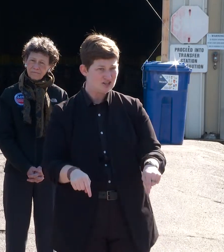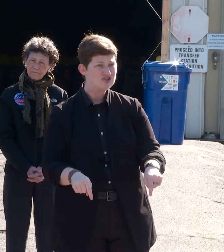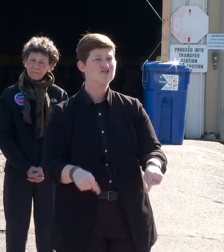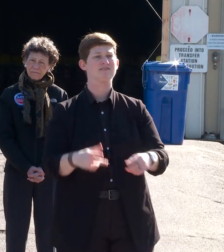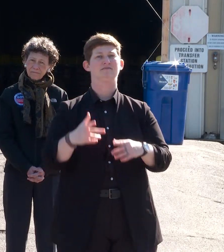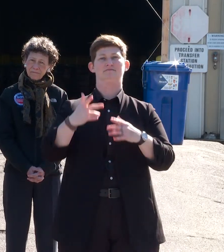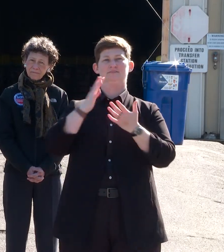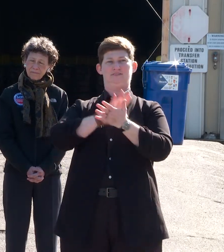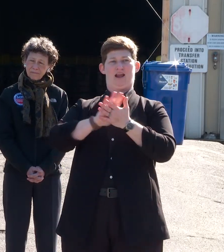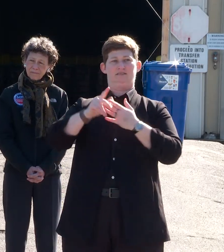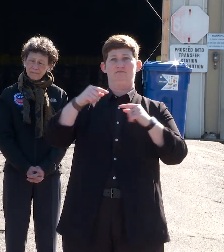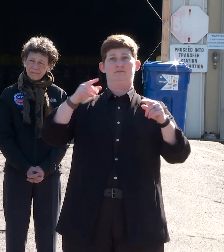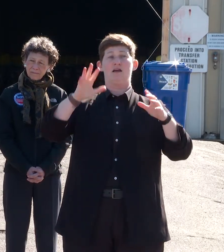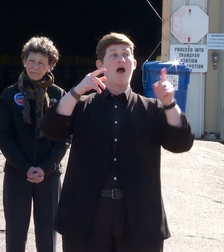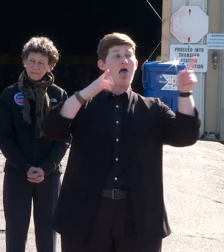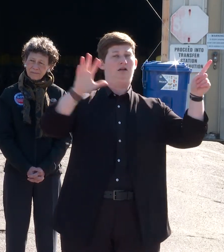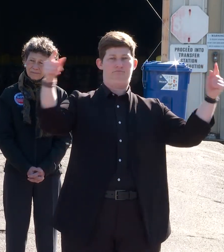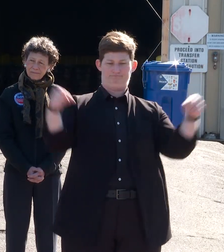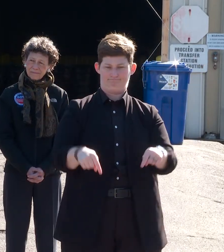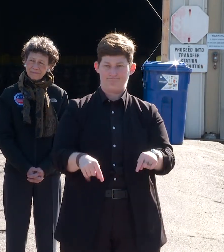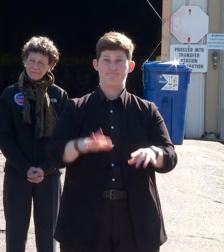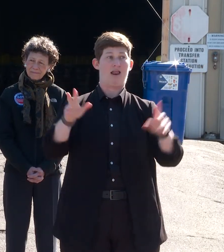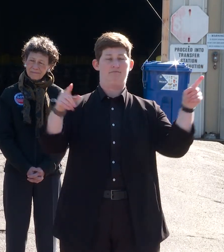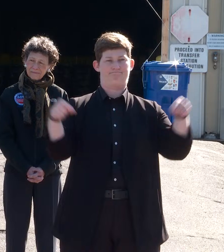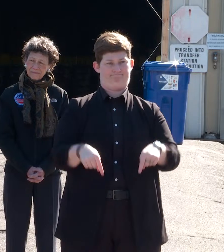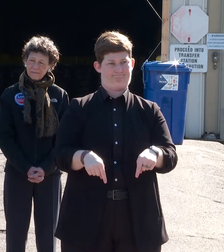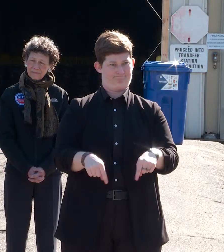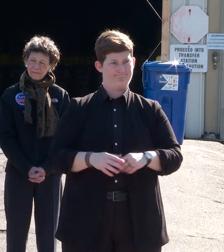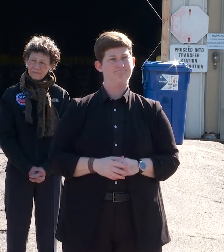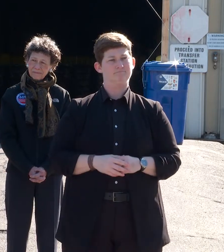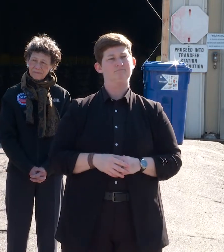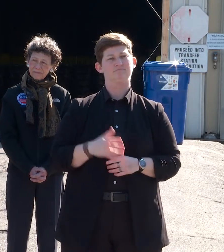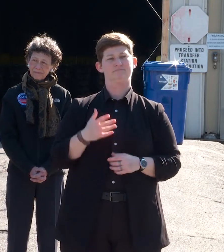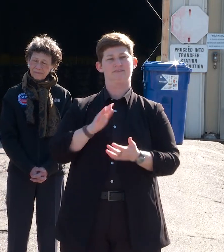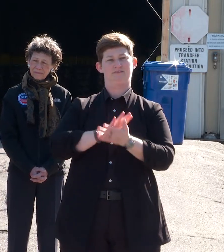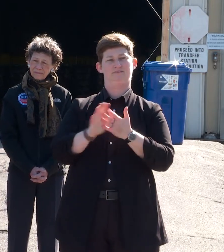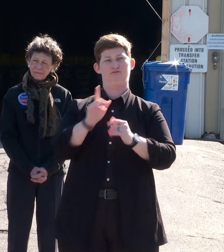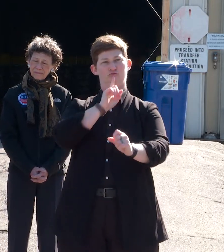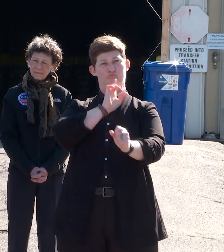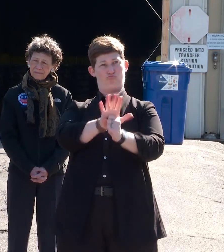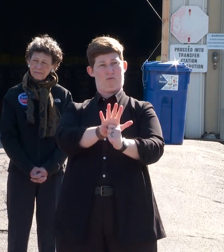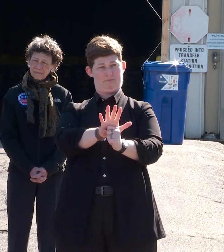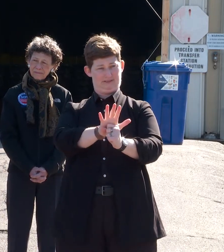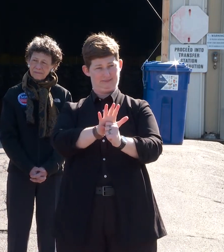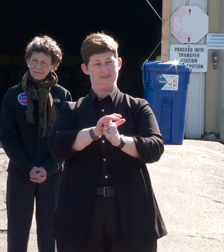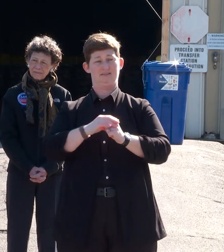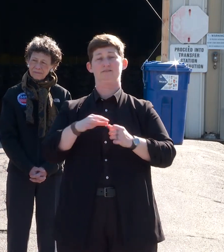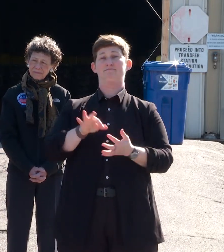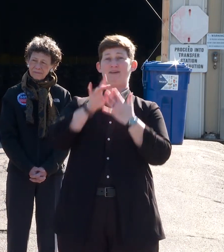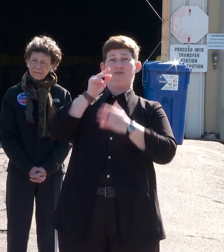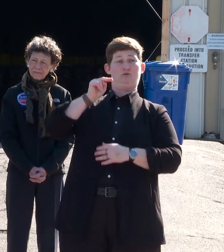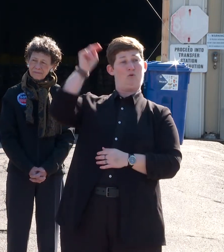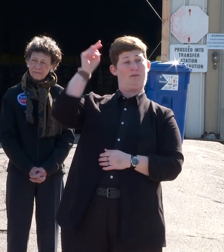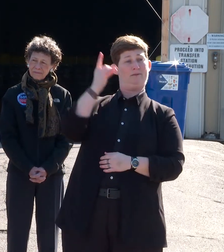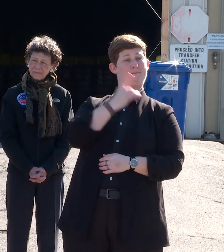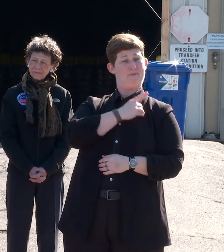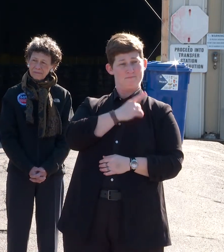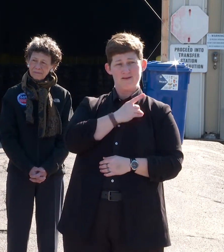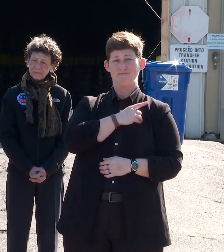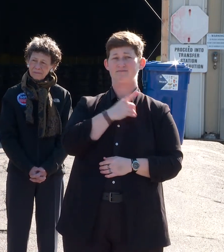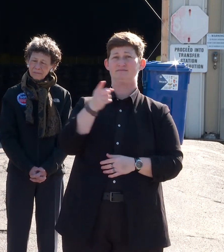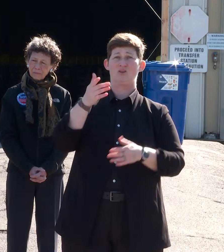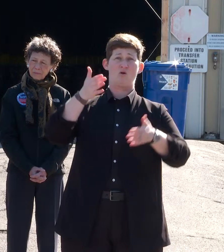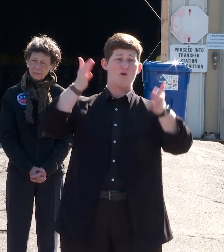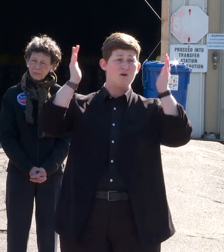think that is the promise of this. Our communities, especially in North Minneapolis, are overburdened by a lot